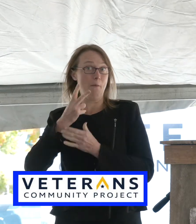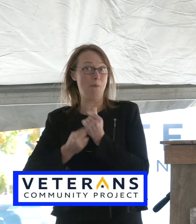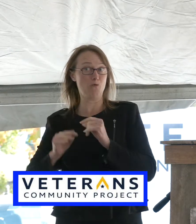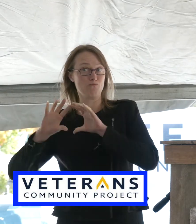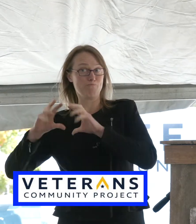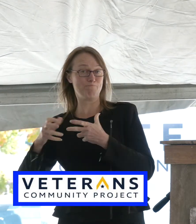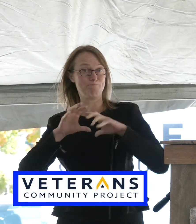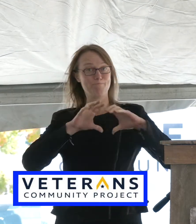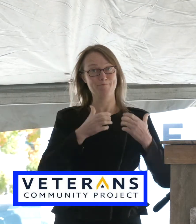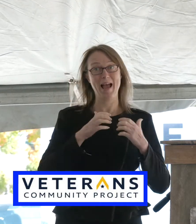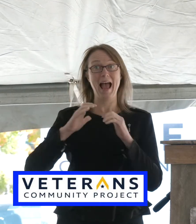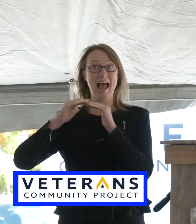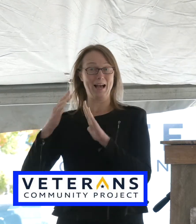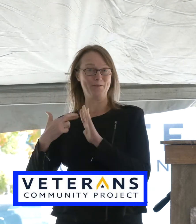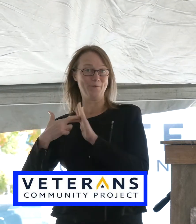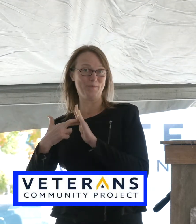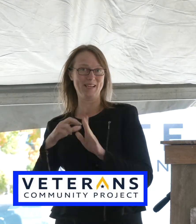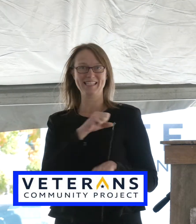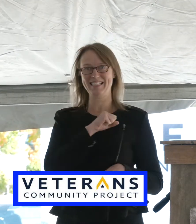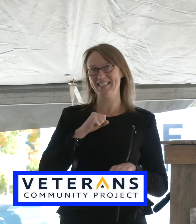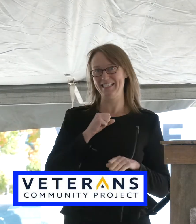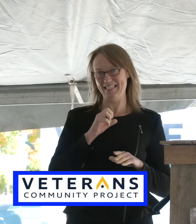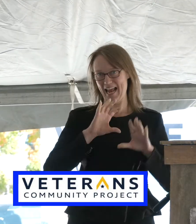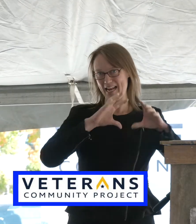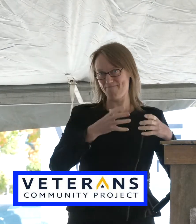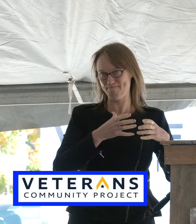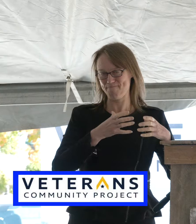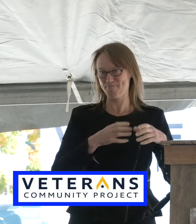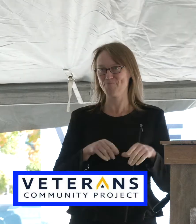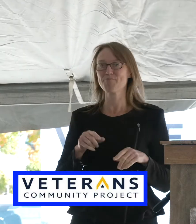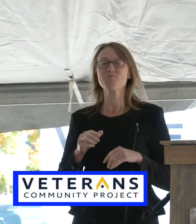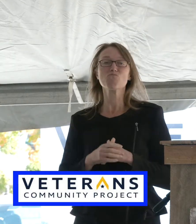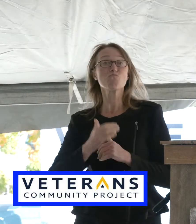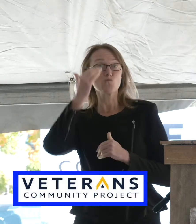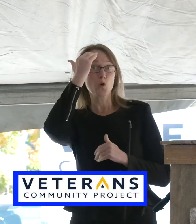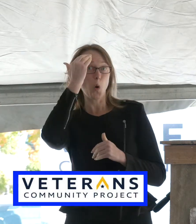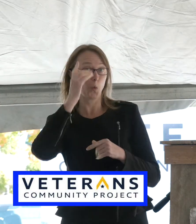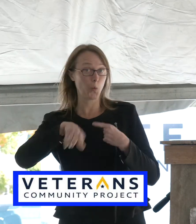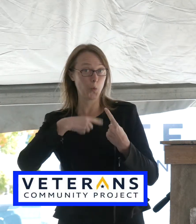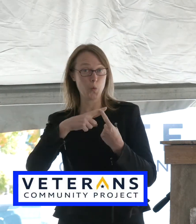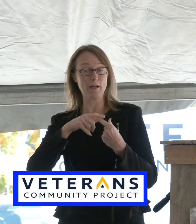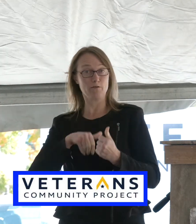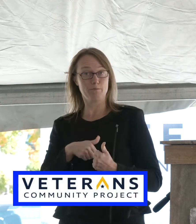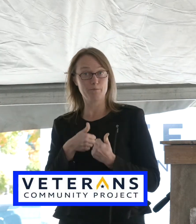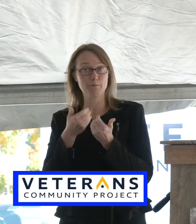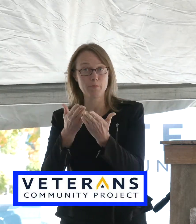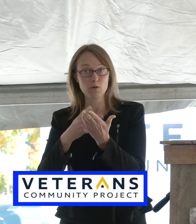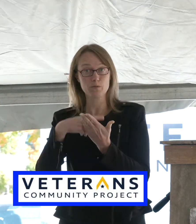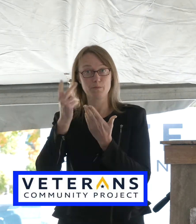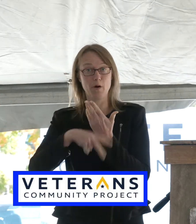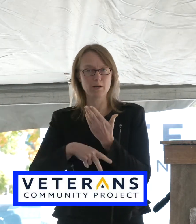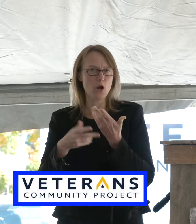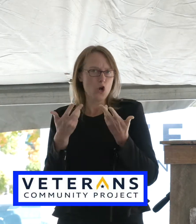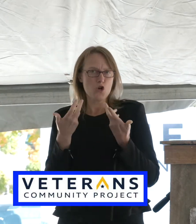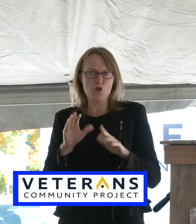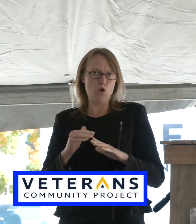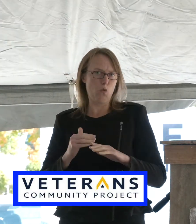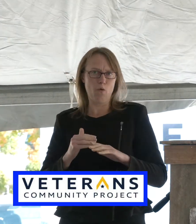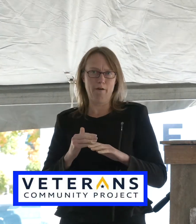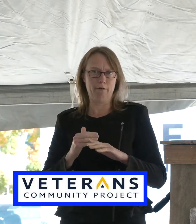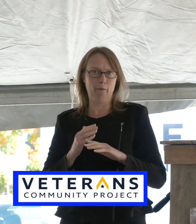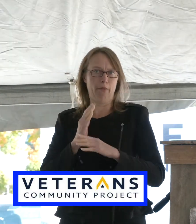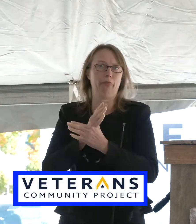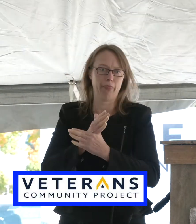somebody who, when they get a project, you really don't want to get in their way. You already know that I'm talking about Senator Jamilah